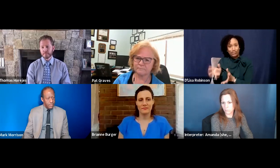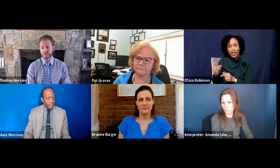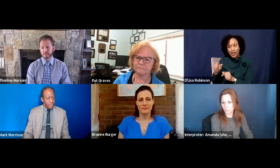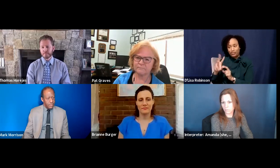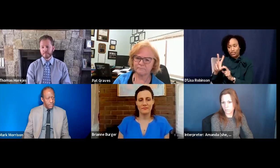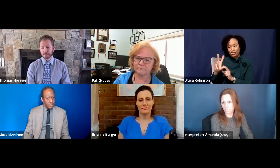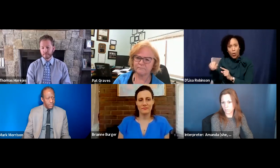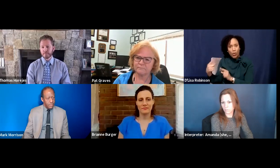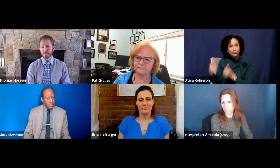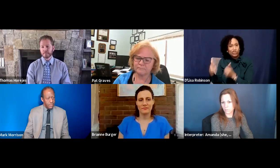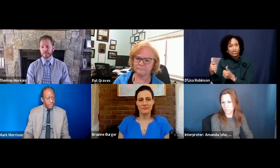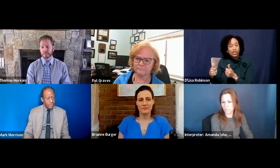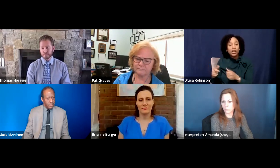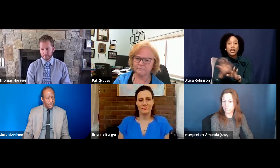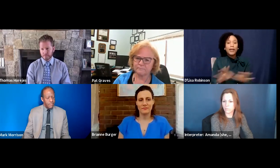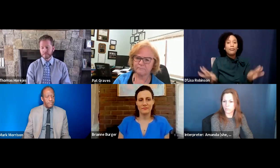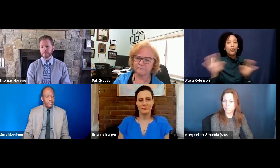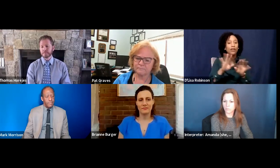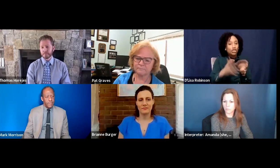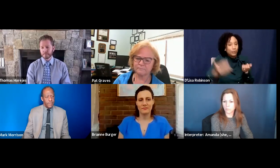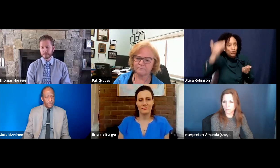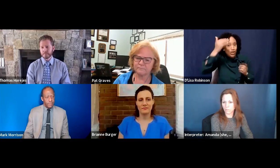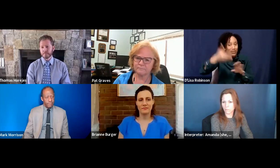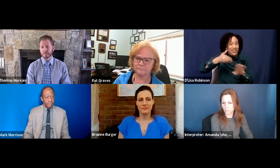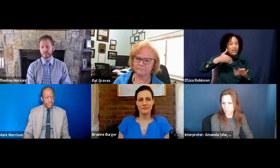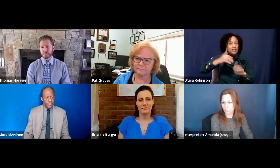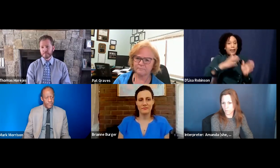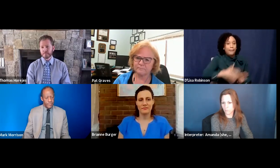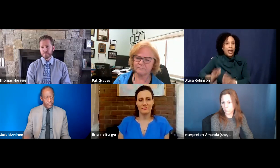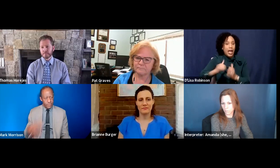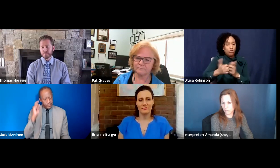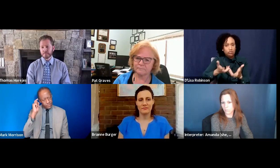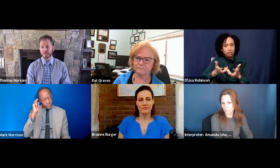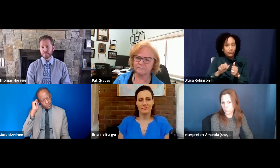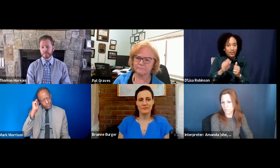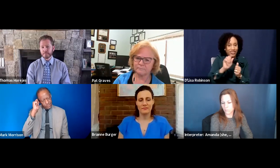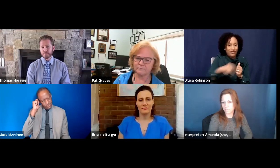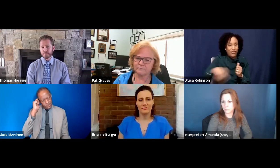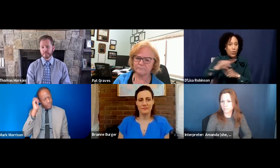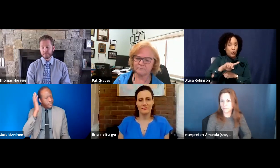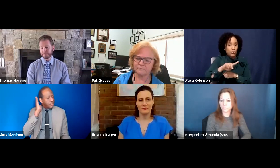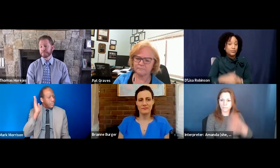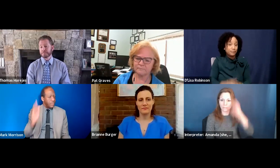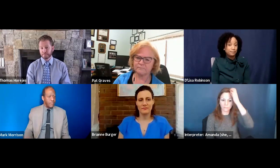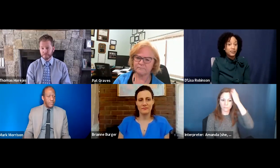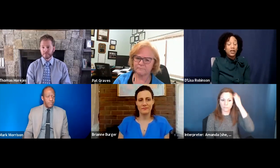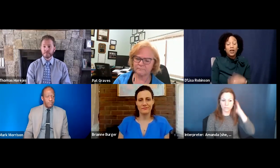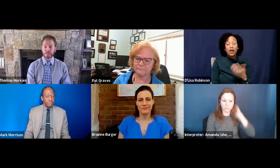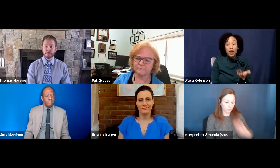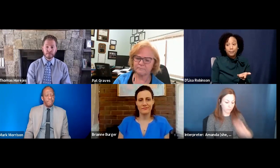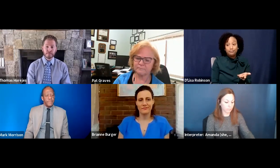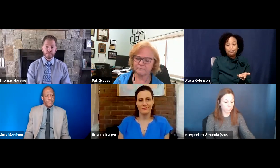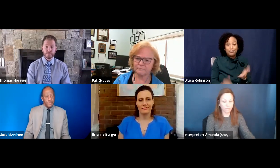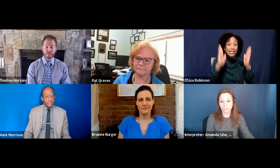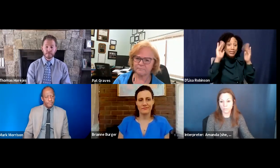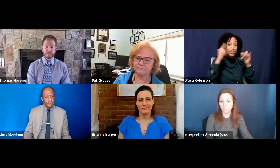off? Will people be using the Q&A feature or the chat feature? All of these things are important for interpreters and CART providers to know